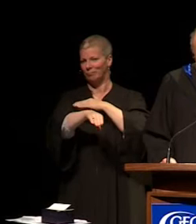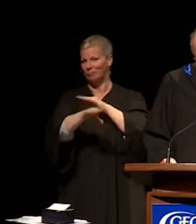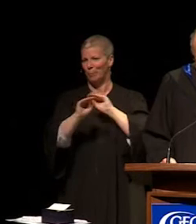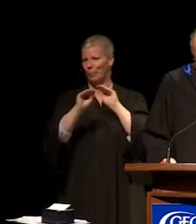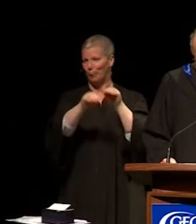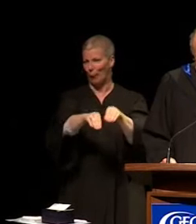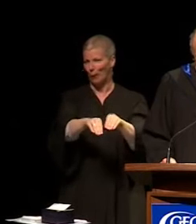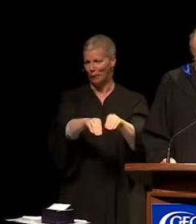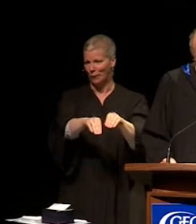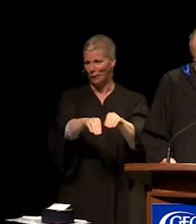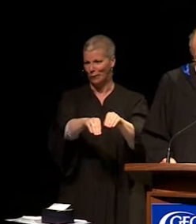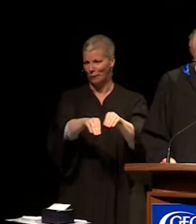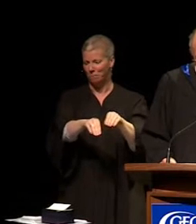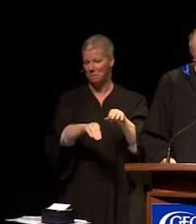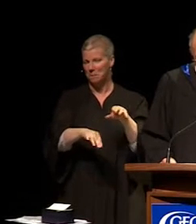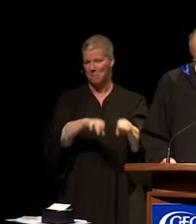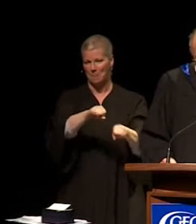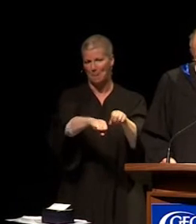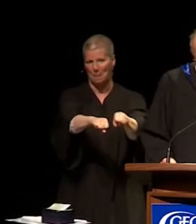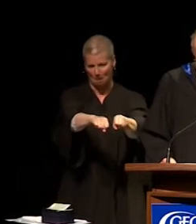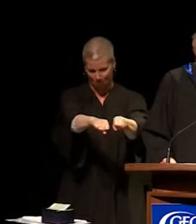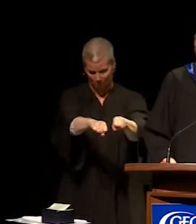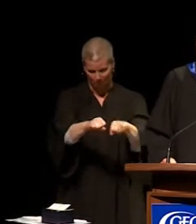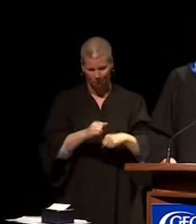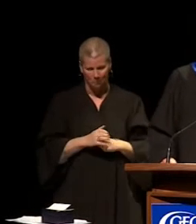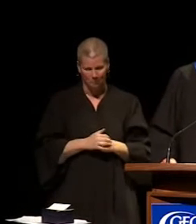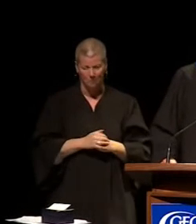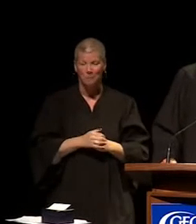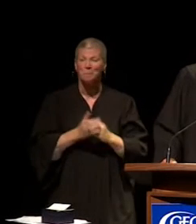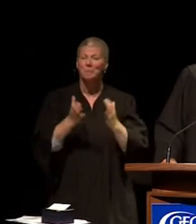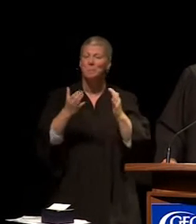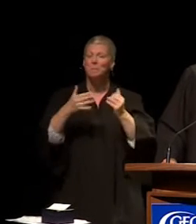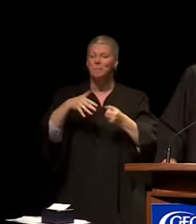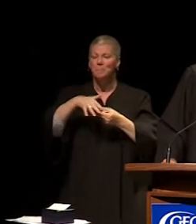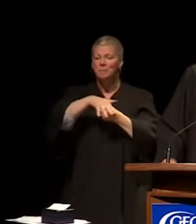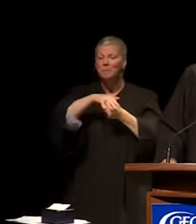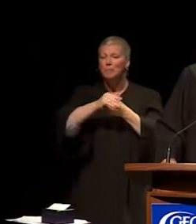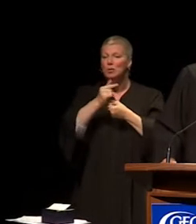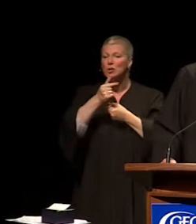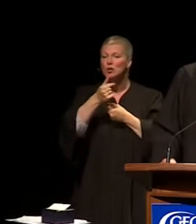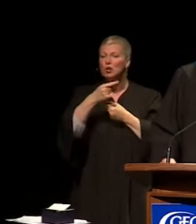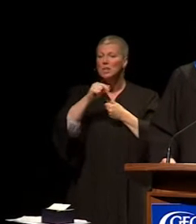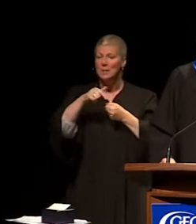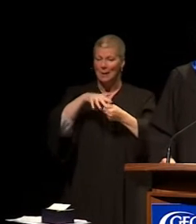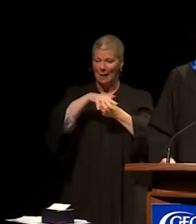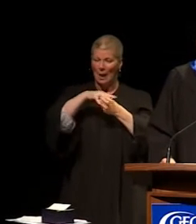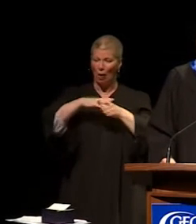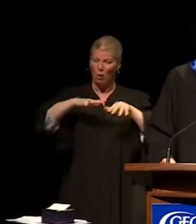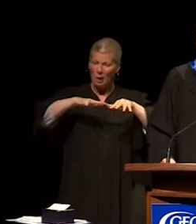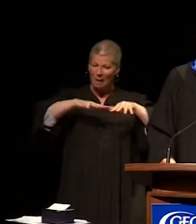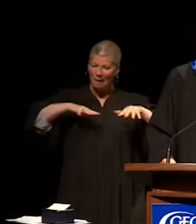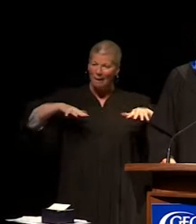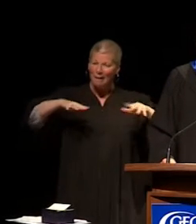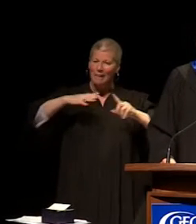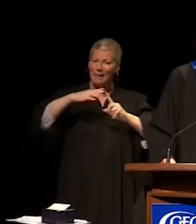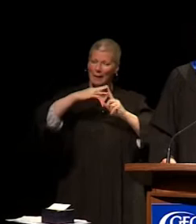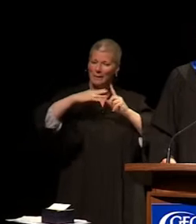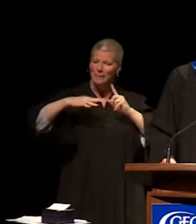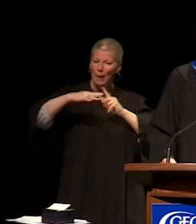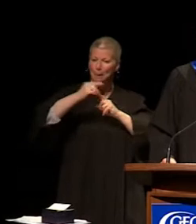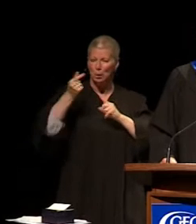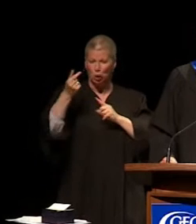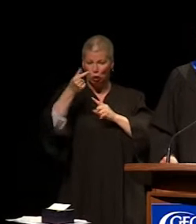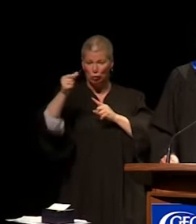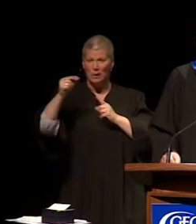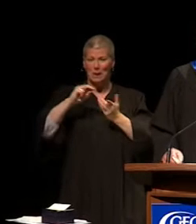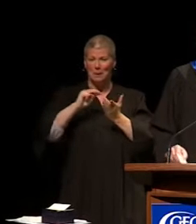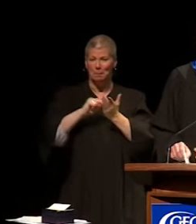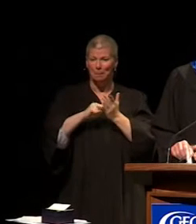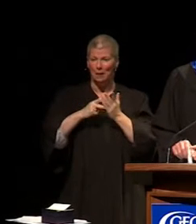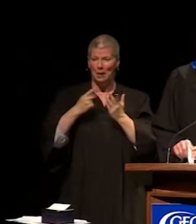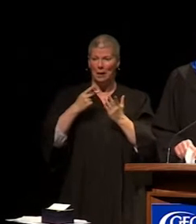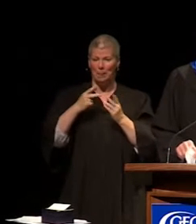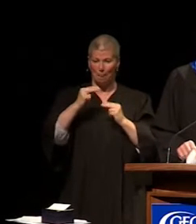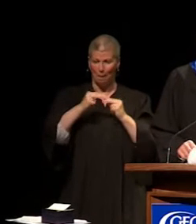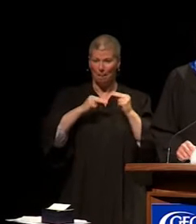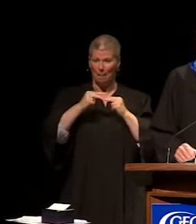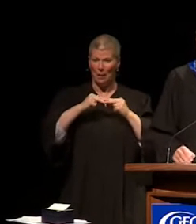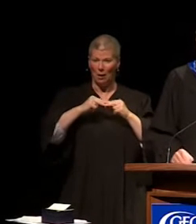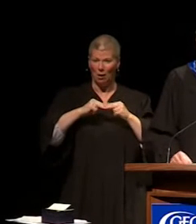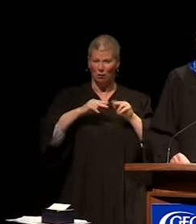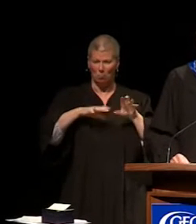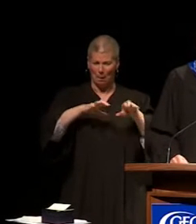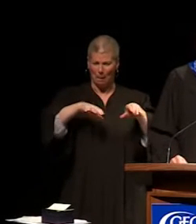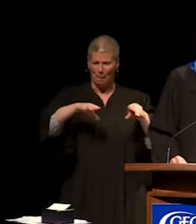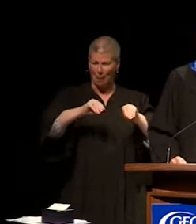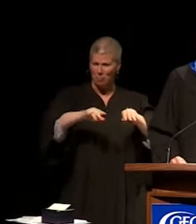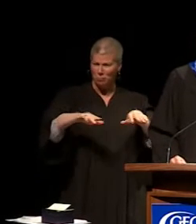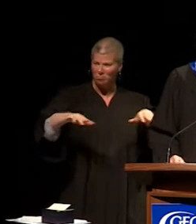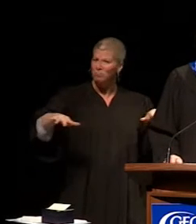occupancies are in line. The green belt around the GTA is slowing the sprawl outward and pushing buildings